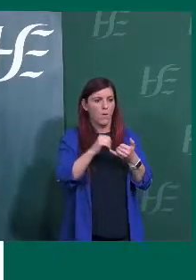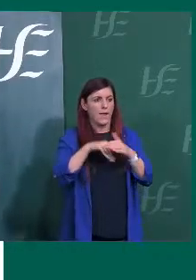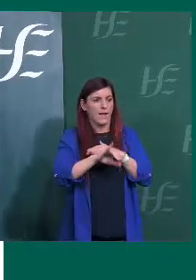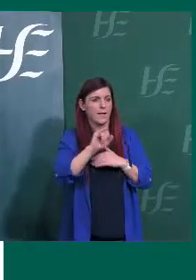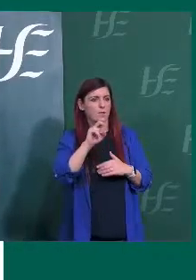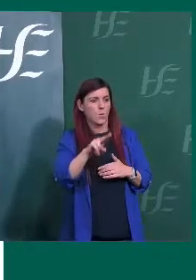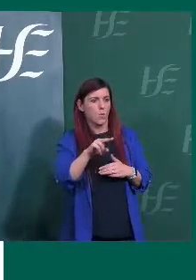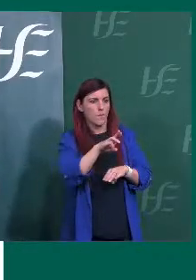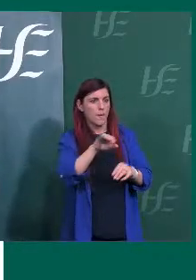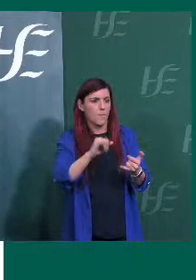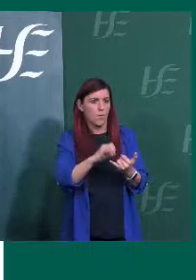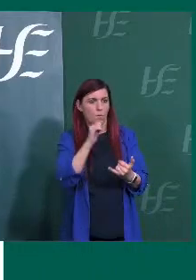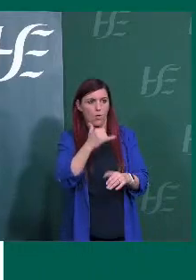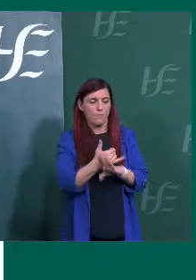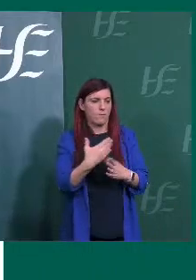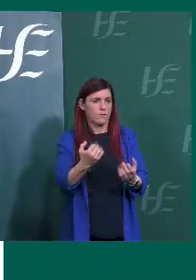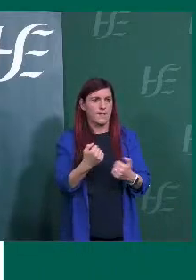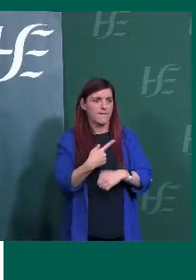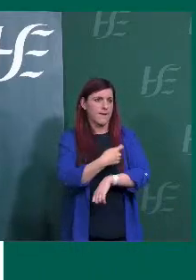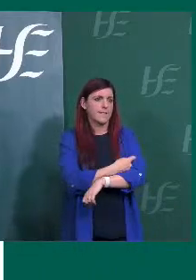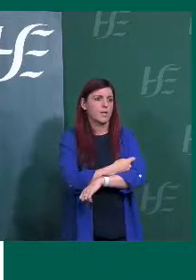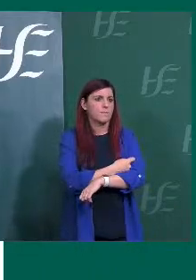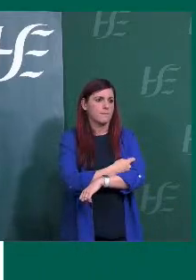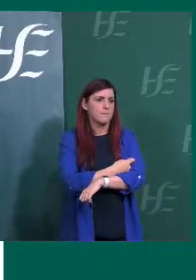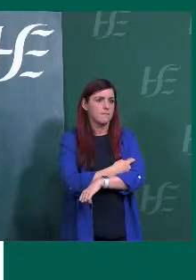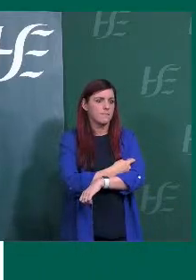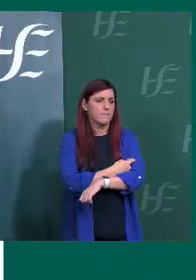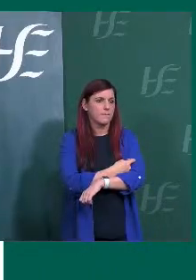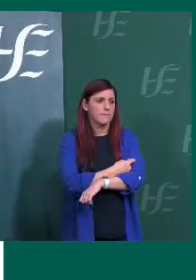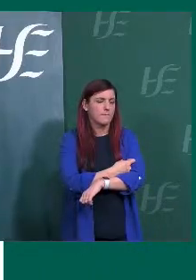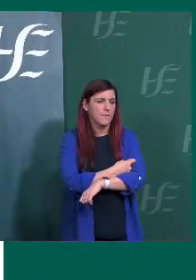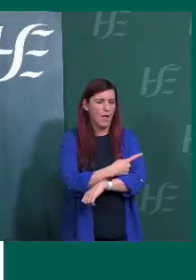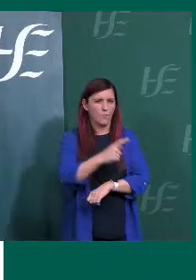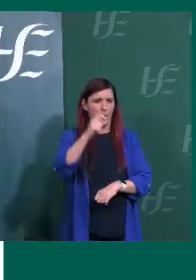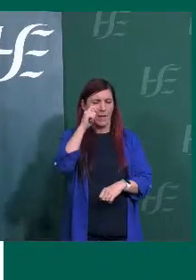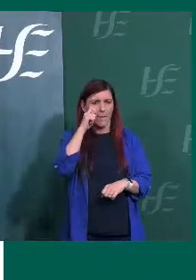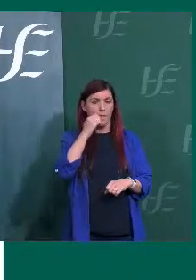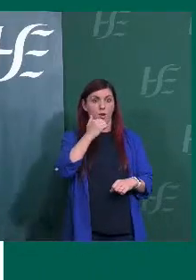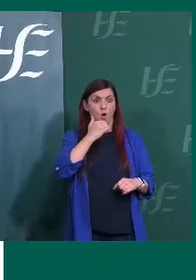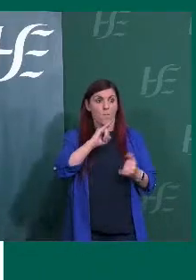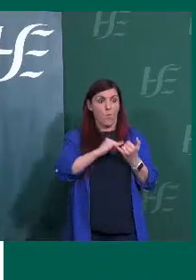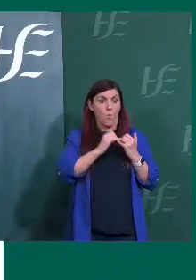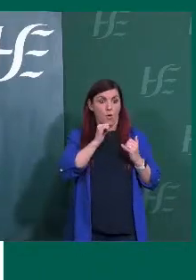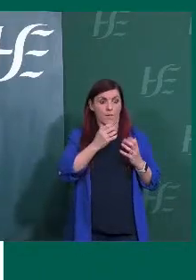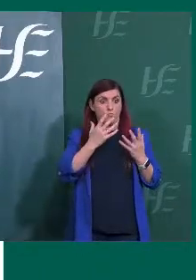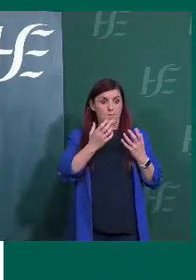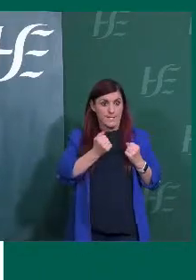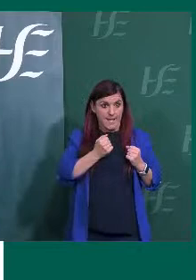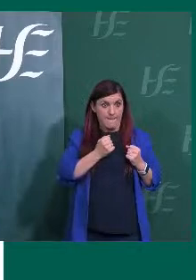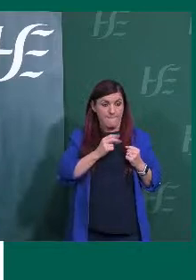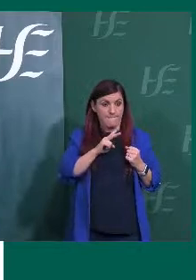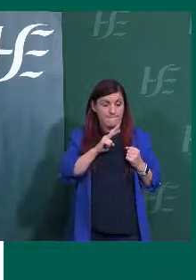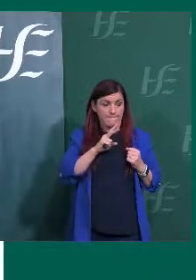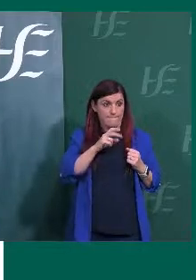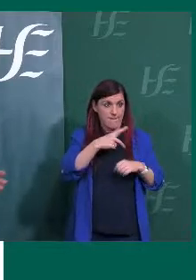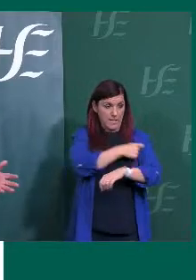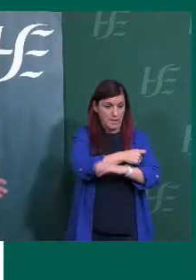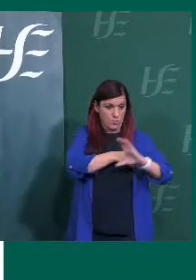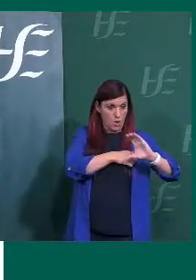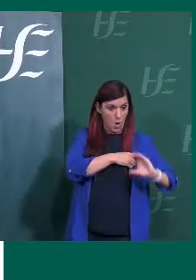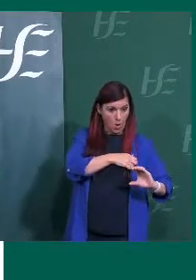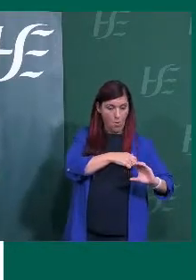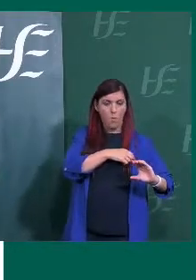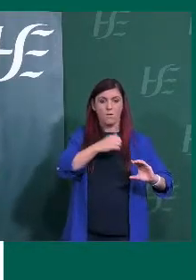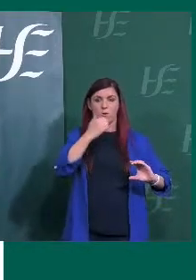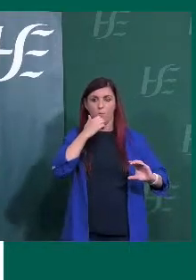people who were unvaccinated. So they're completely disproportionately represented in terms of those who became critically ill. And then, of course, people